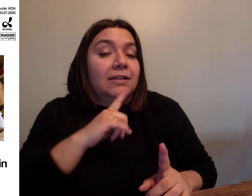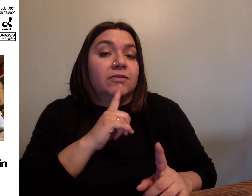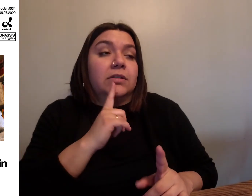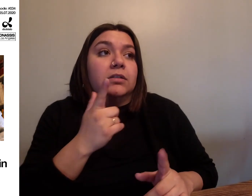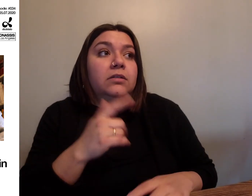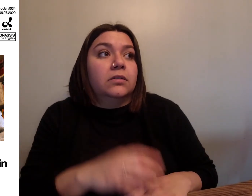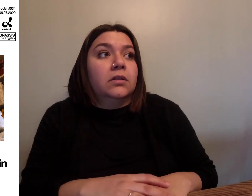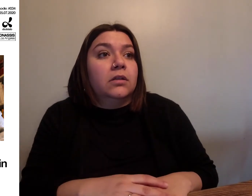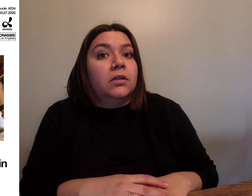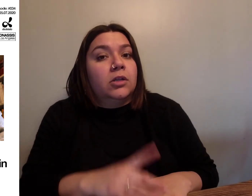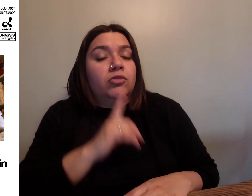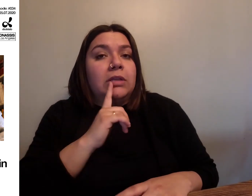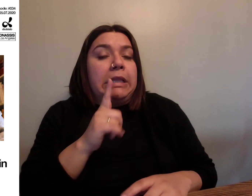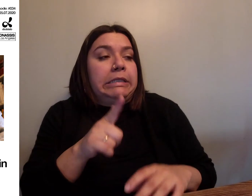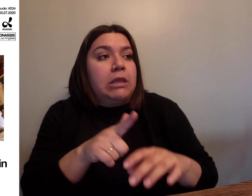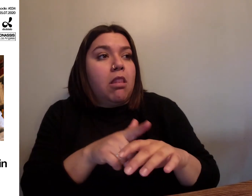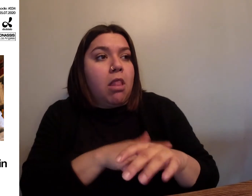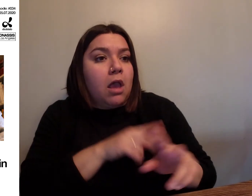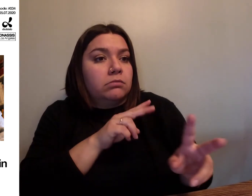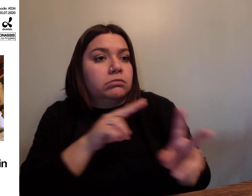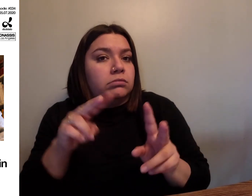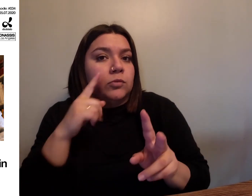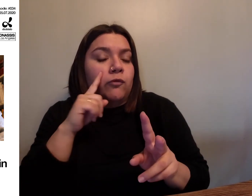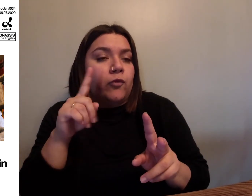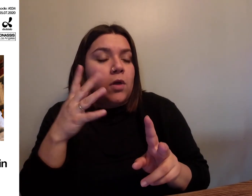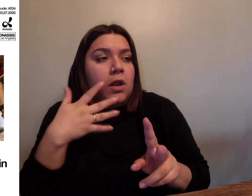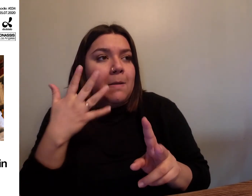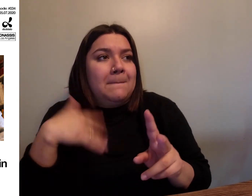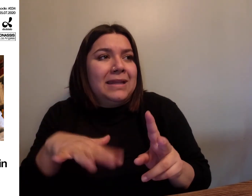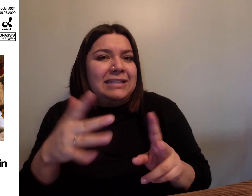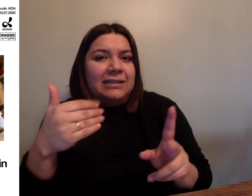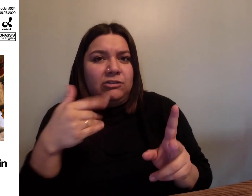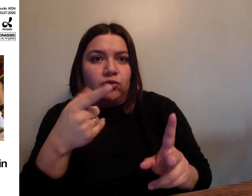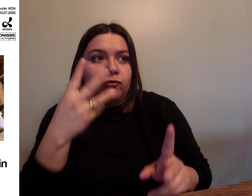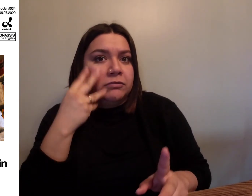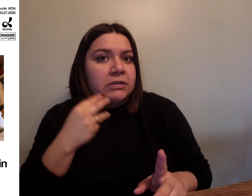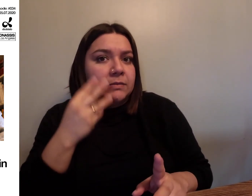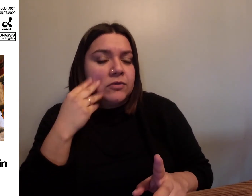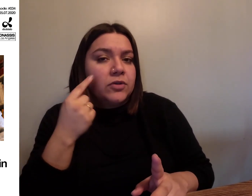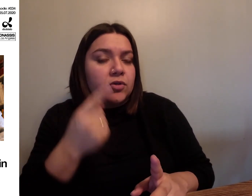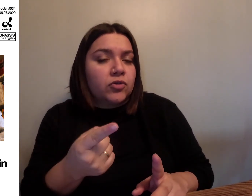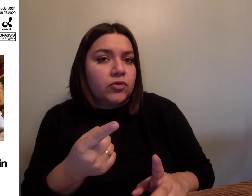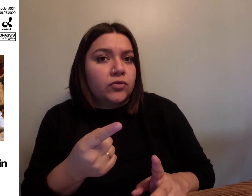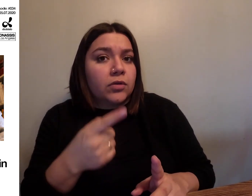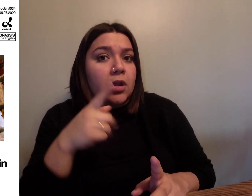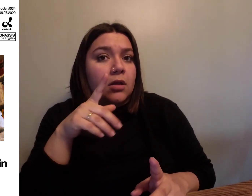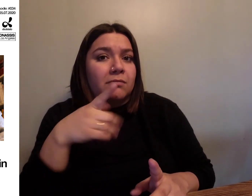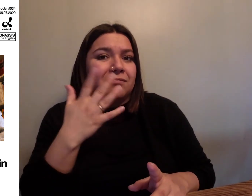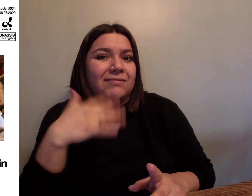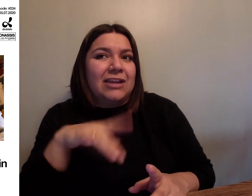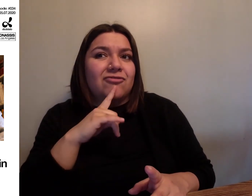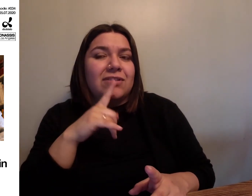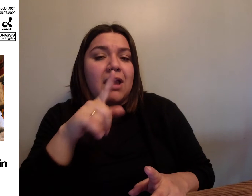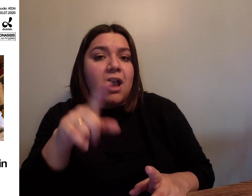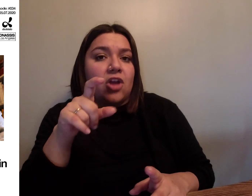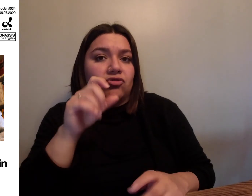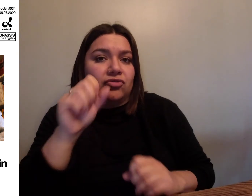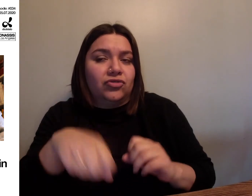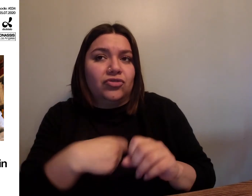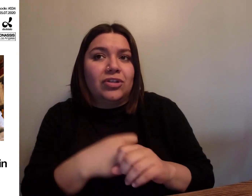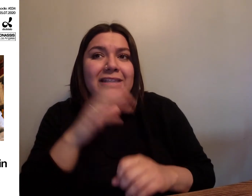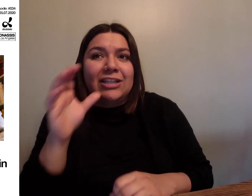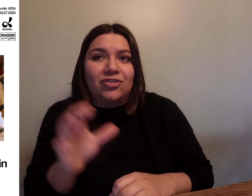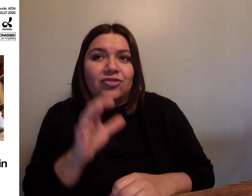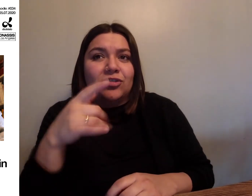This long view of basically having lived a century.